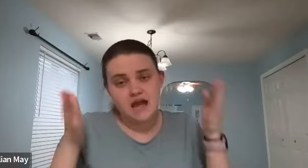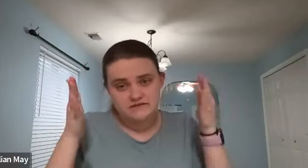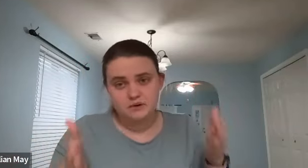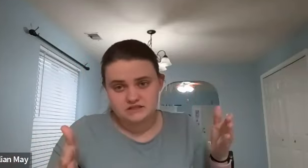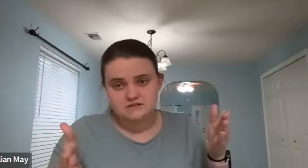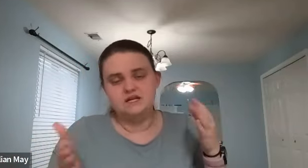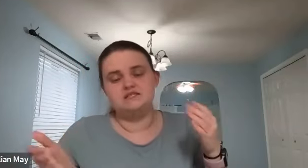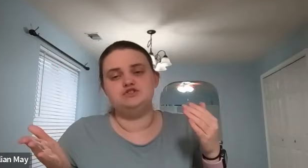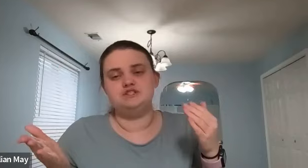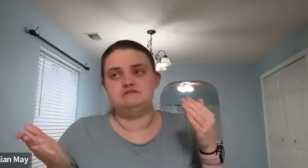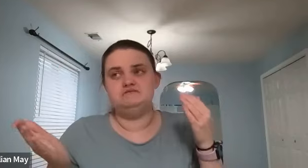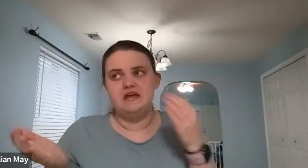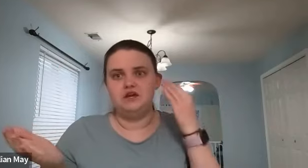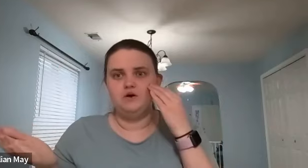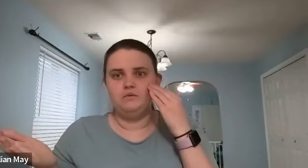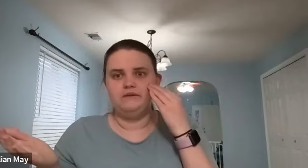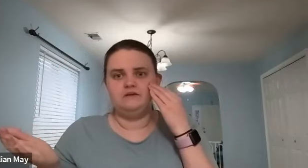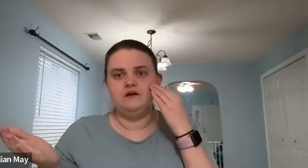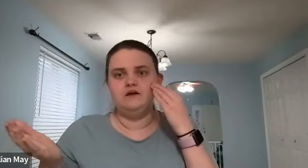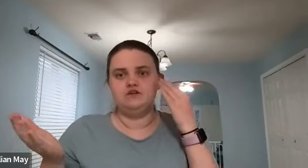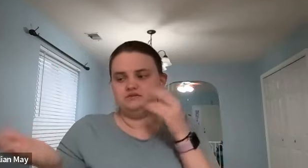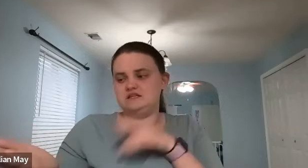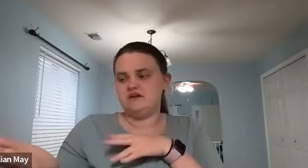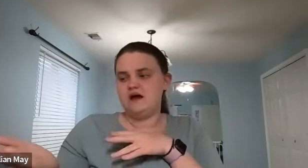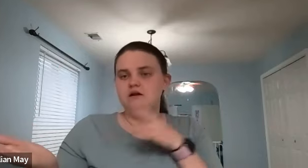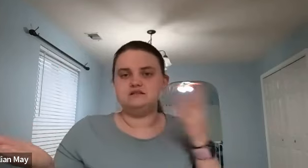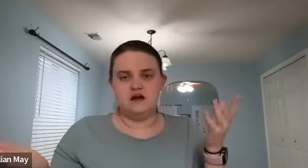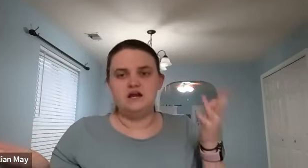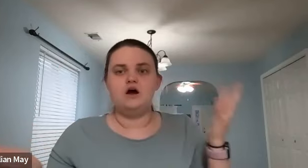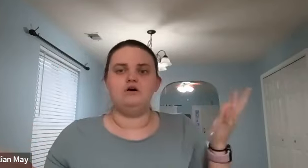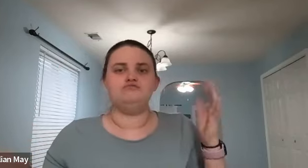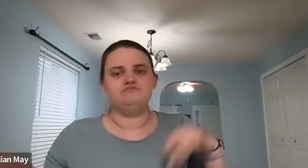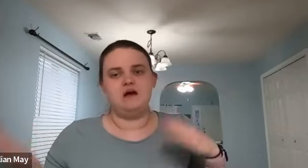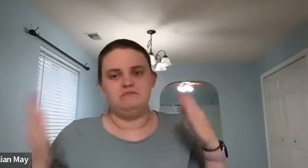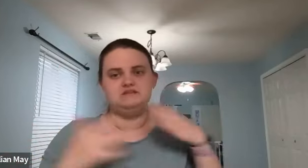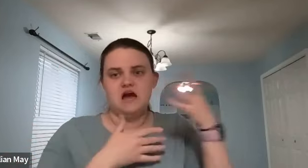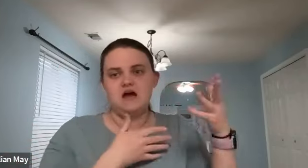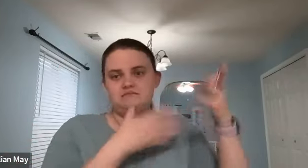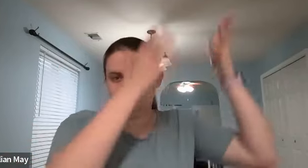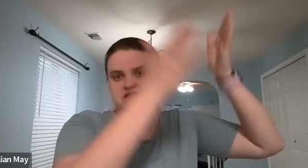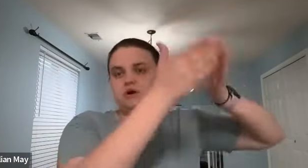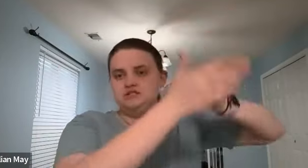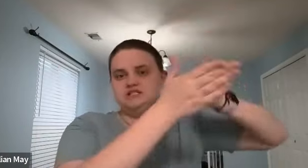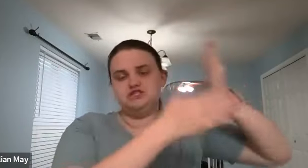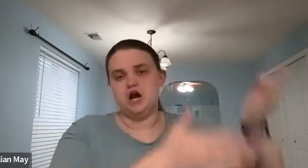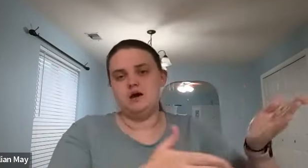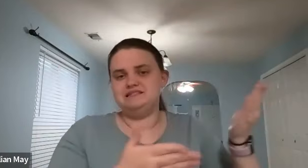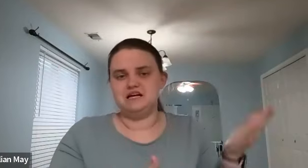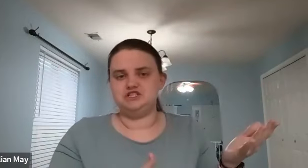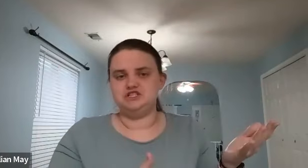add the person because they know when you see that sign, oh, that means that it's a person's job. It's not just the